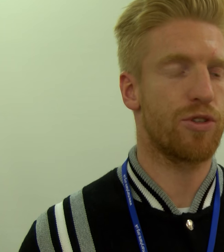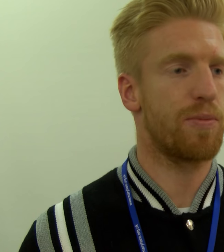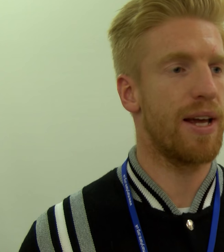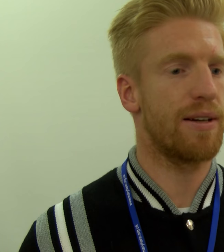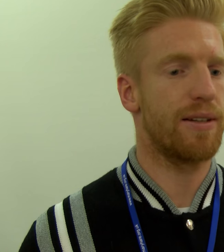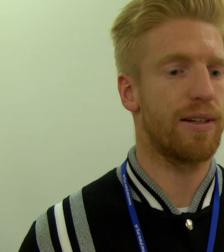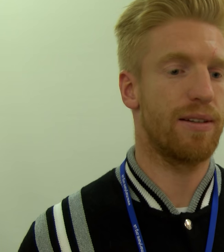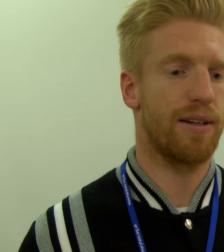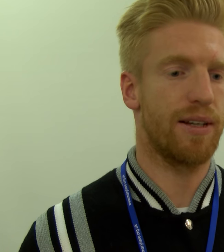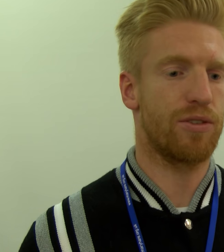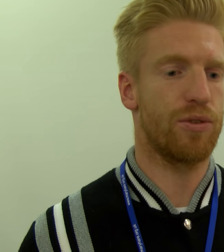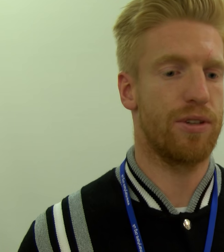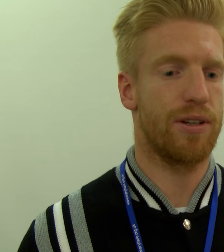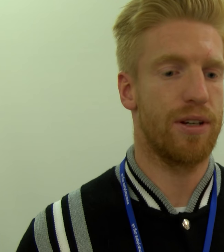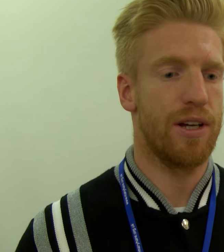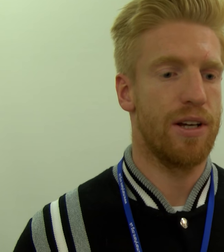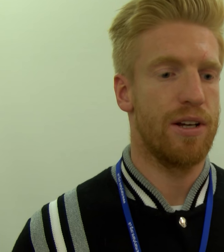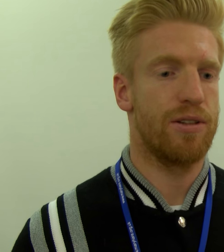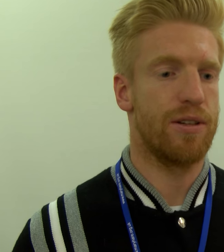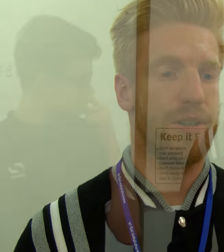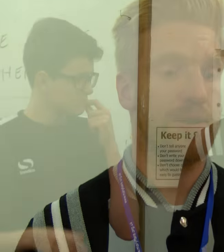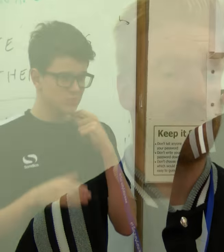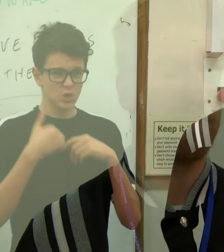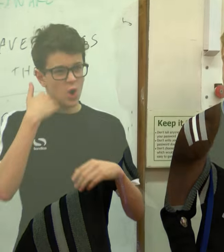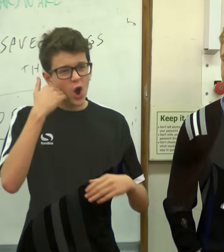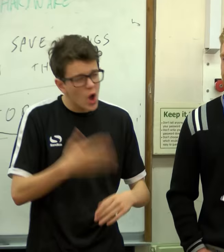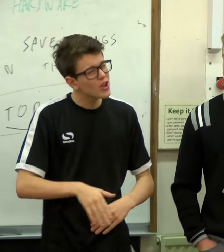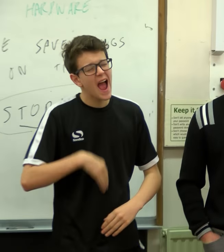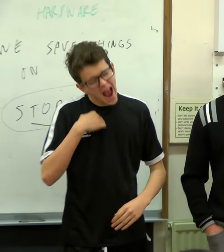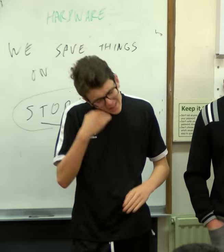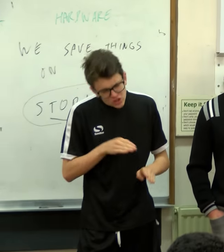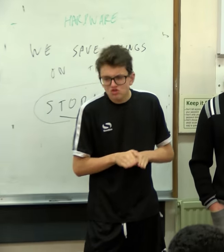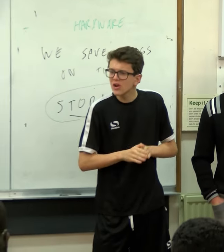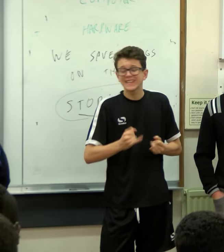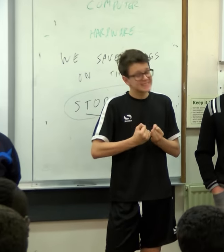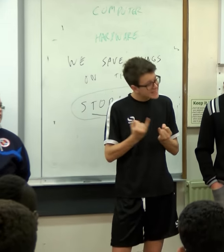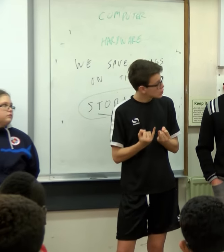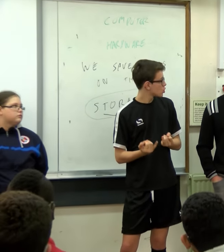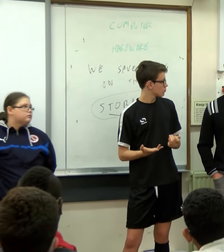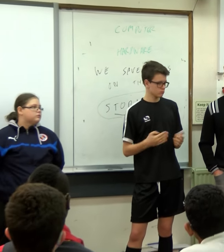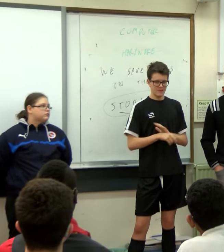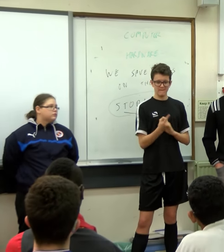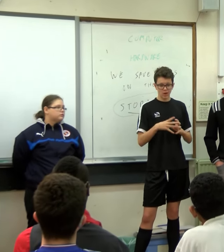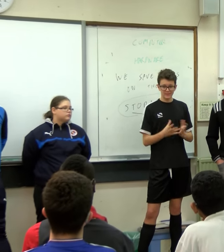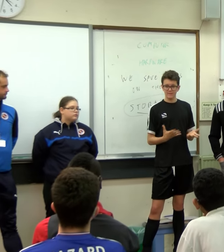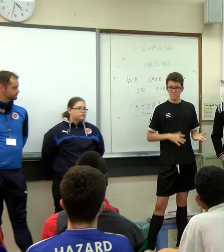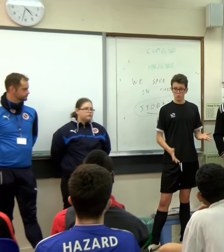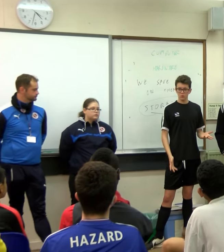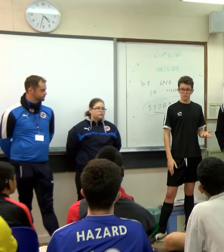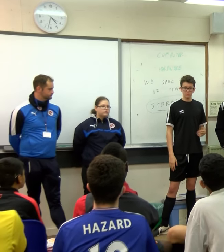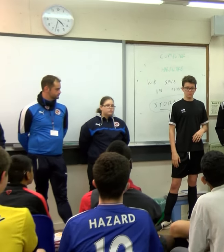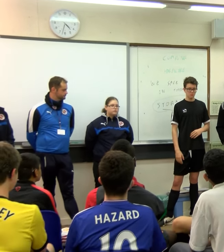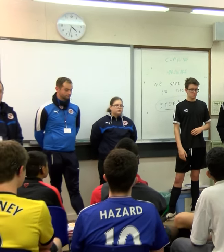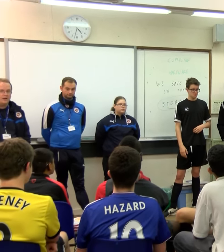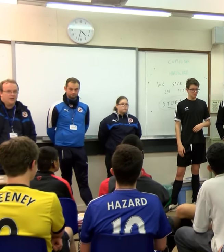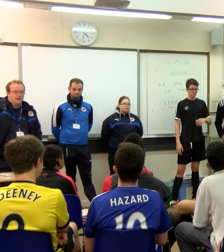and watched us play and I think it's good to be in more contact with the kids and it's great coming to